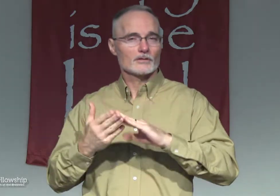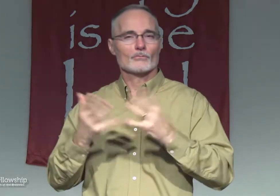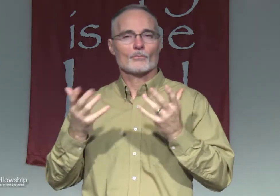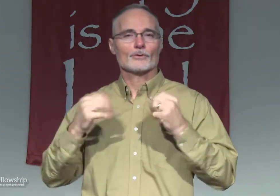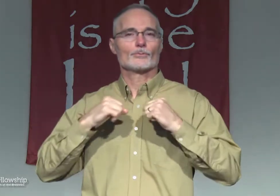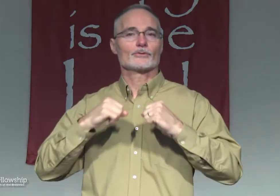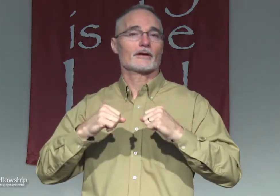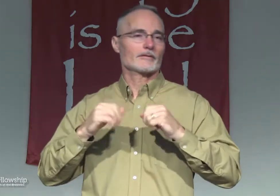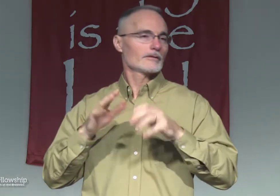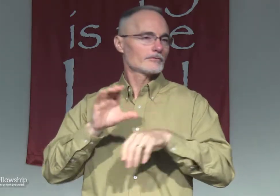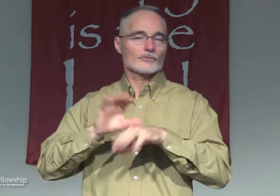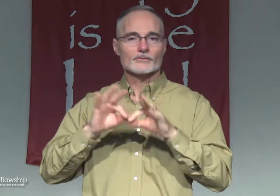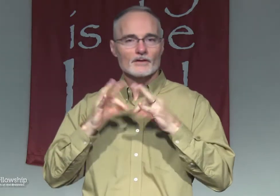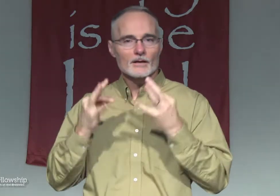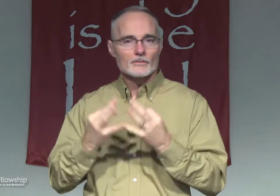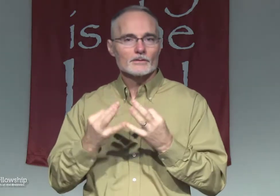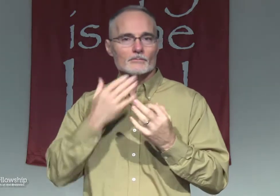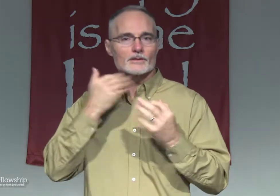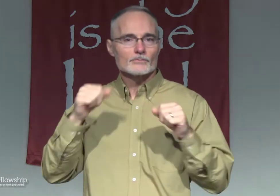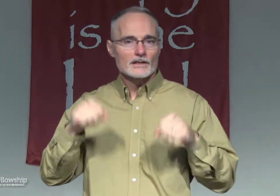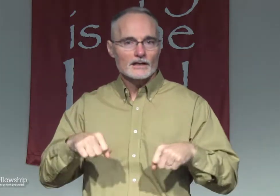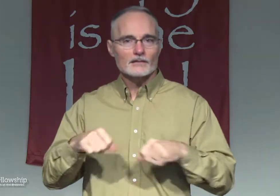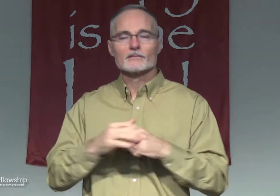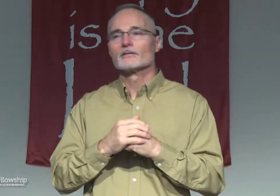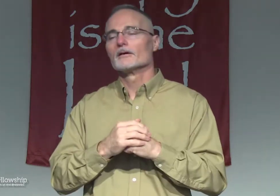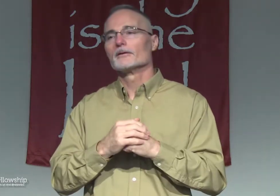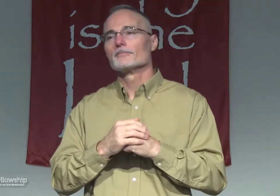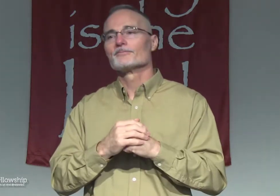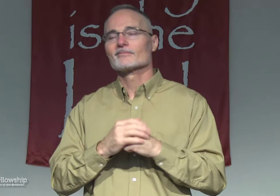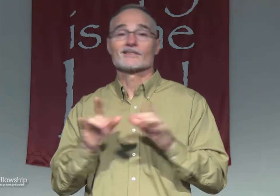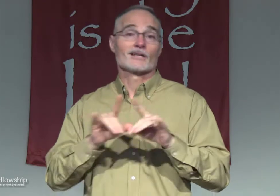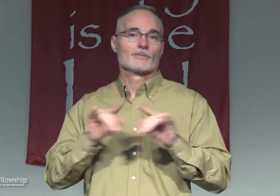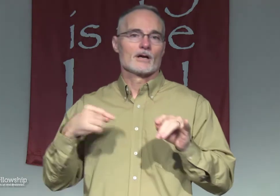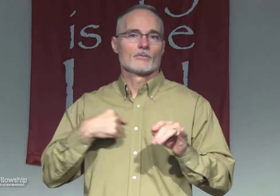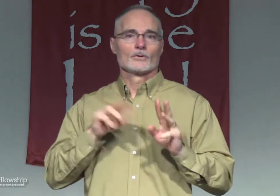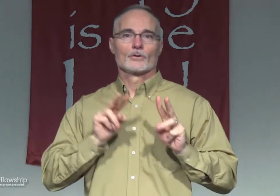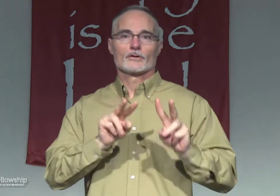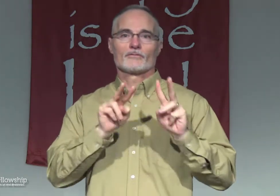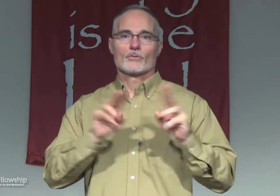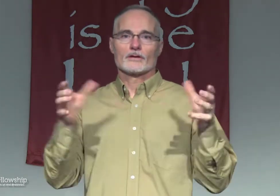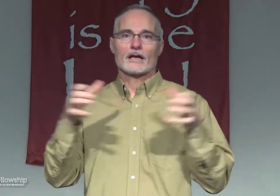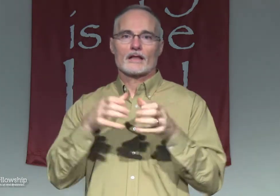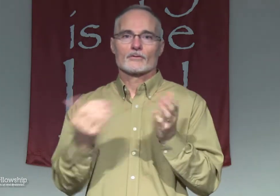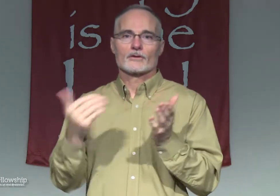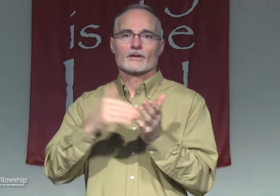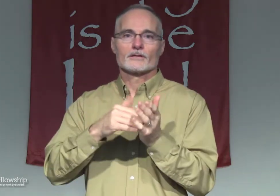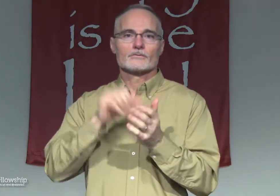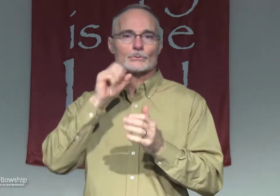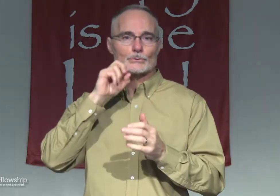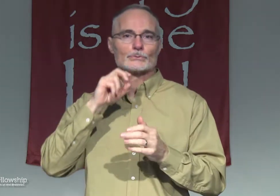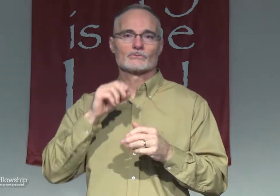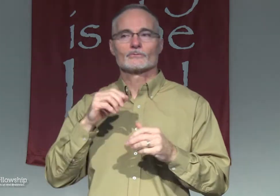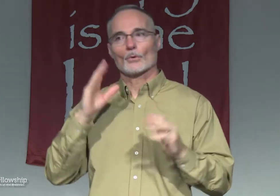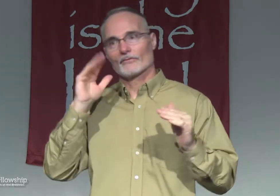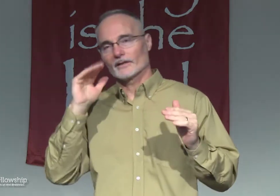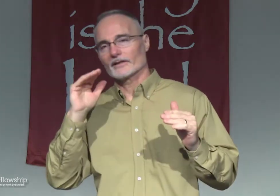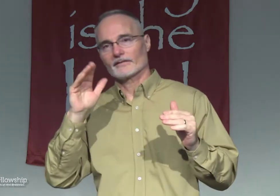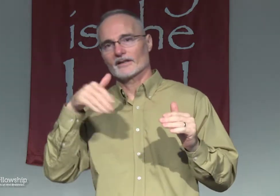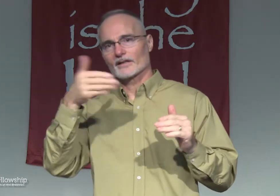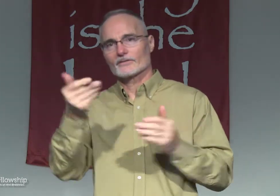general health within the community. You know, we want to protect our church family as best we can. And at the same time, we're looking forward to being